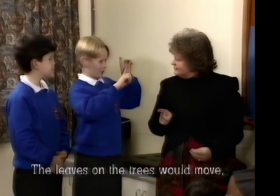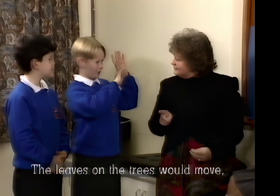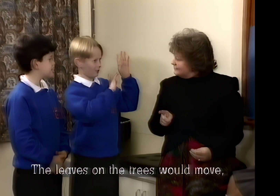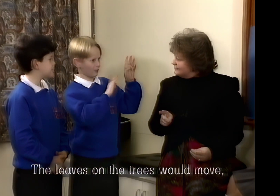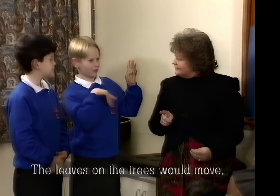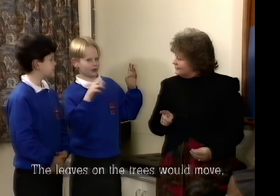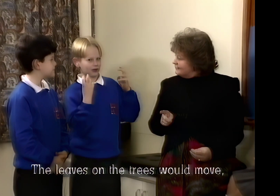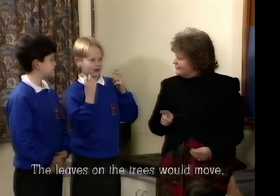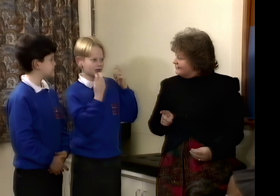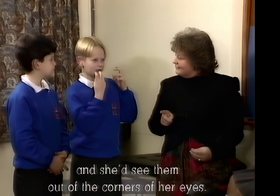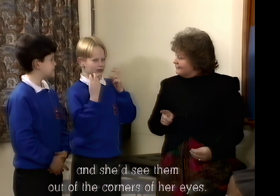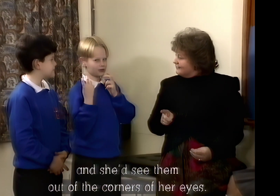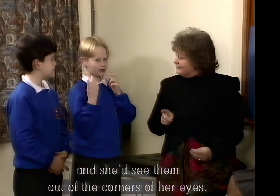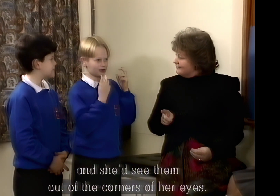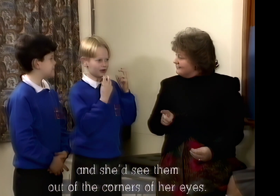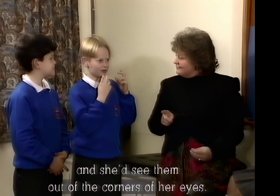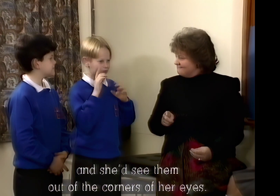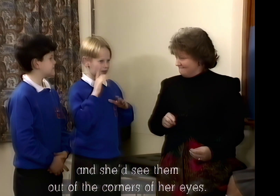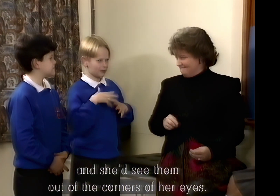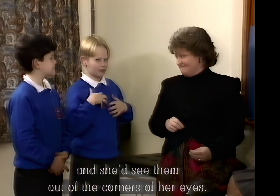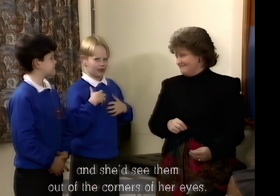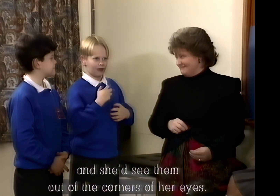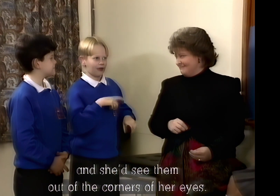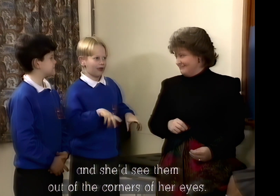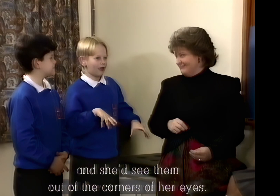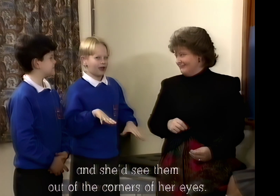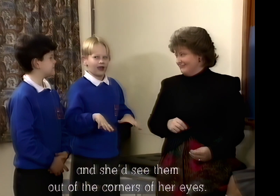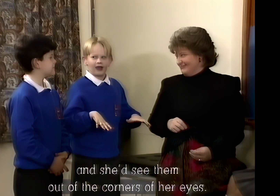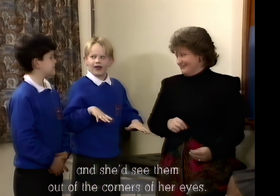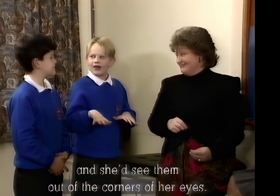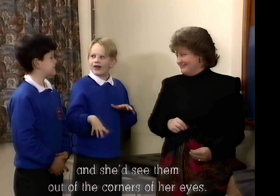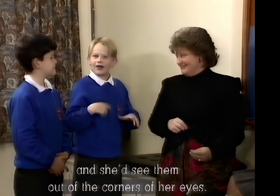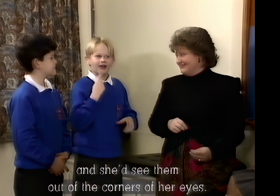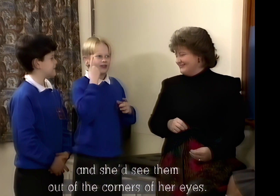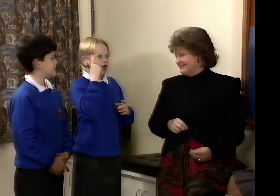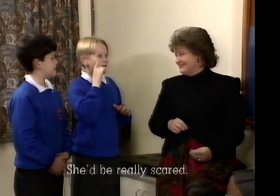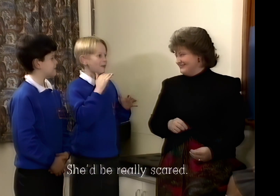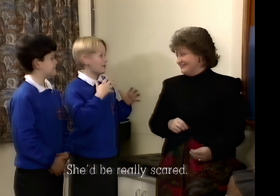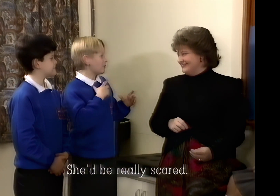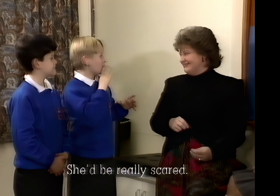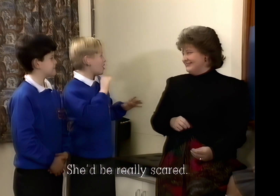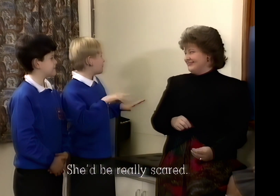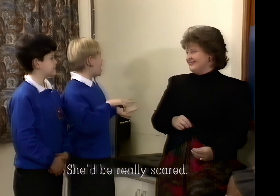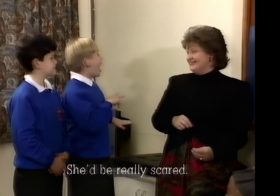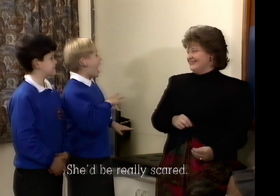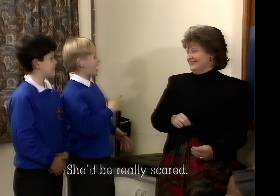the leaves on the trees would move and she'd be able to see them out of the corners of her eyes, and she'd be really scared when she turned